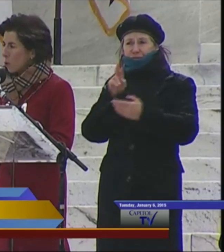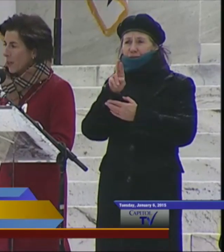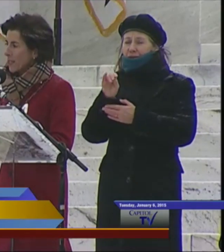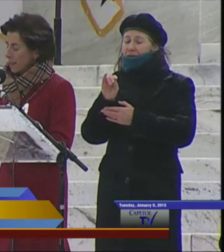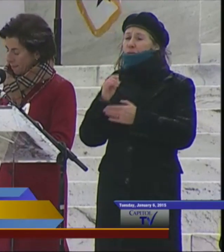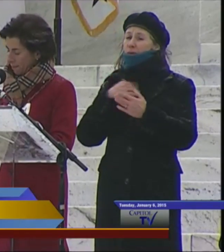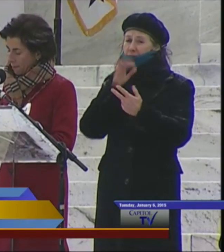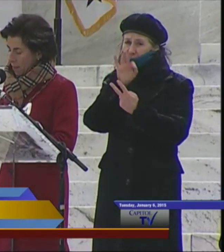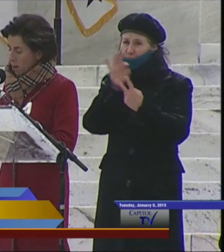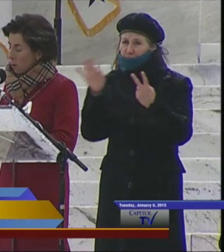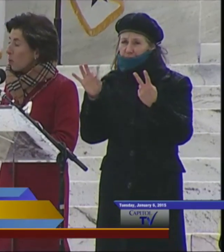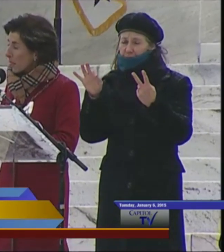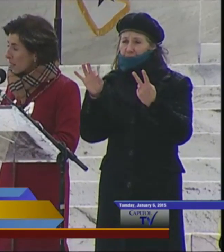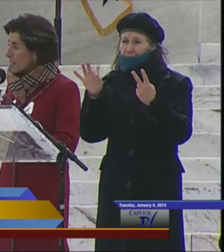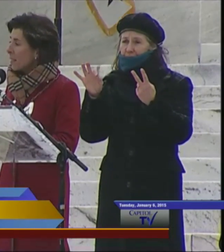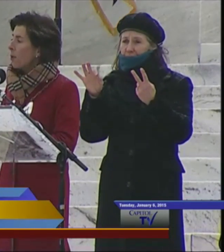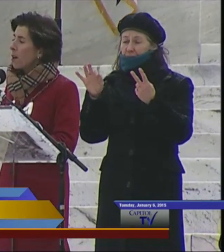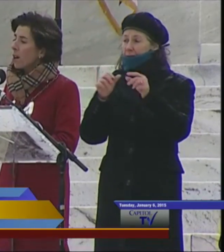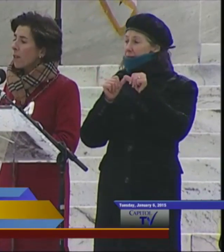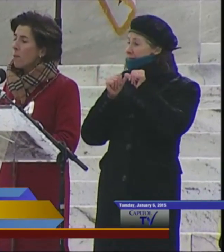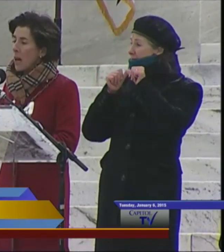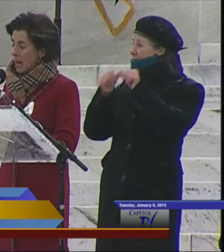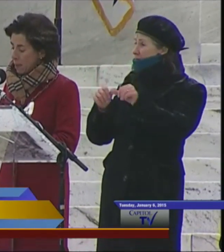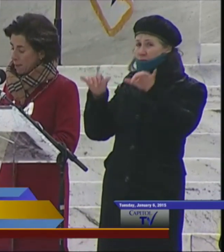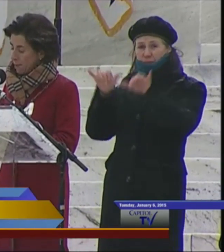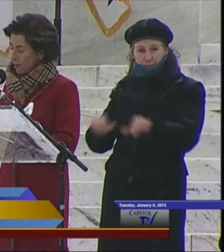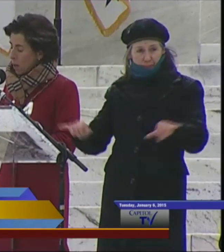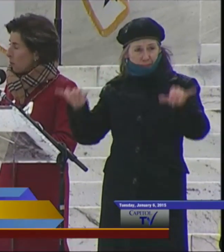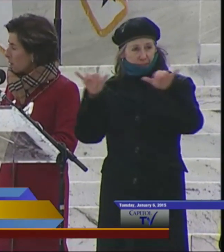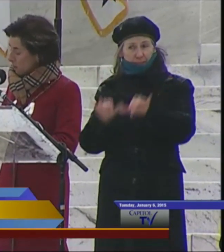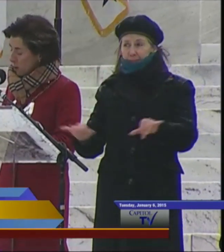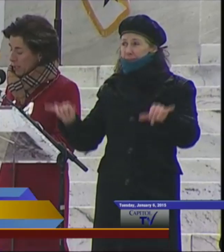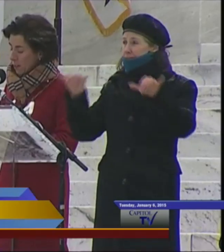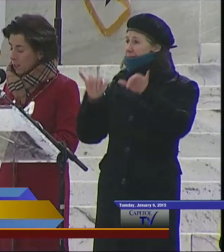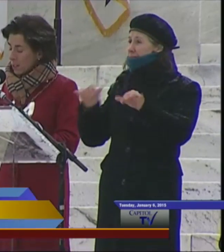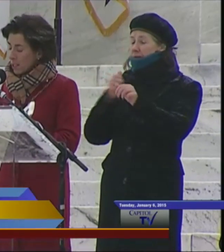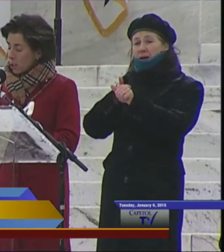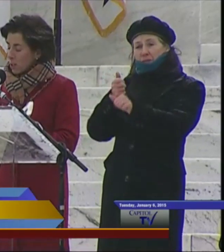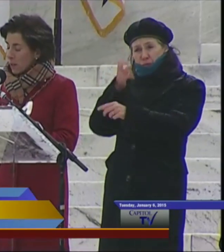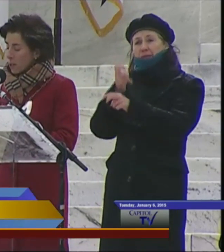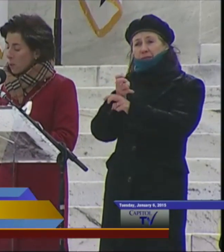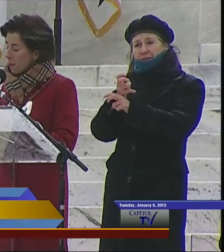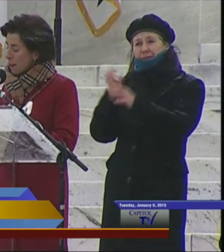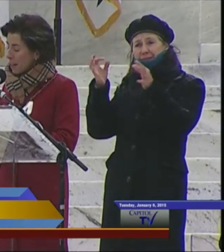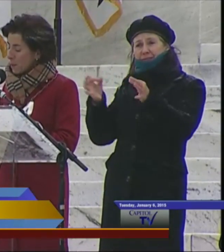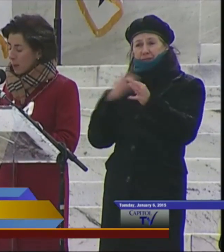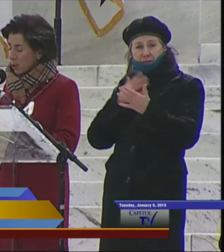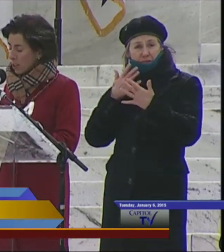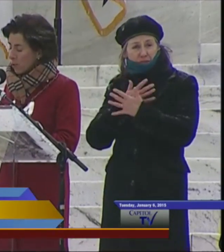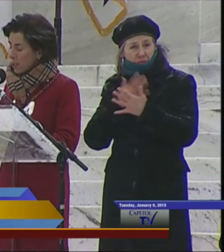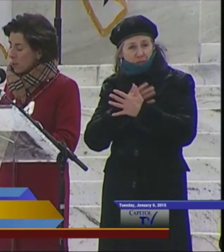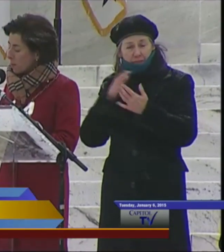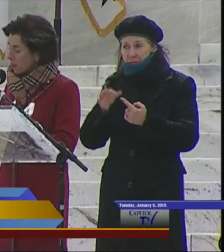a choice. We can continue on our current path. We can avoid difficult decisions because we're afraid of